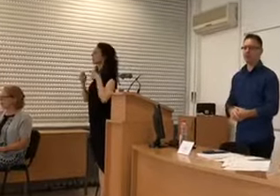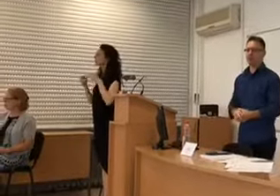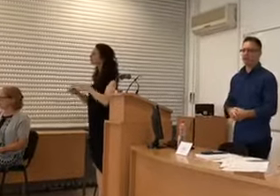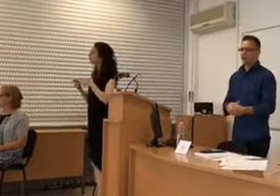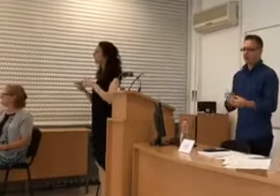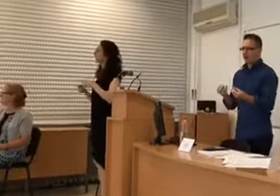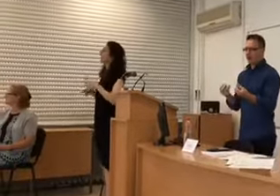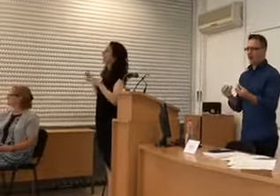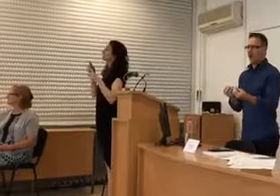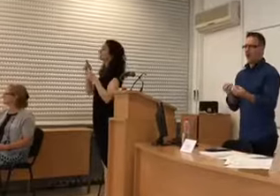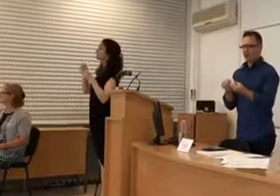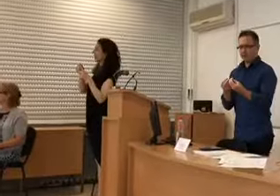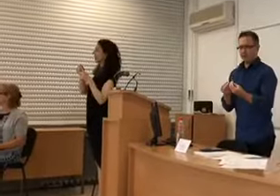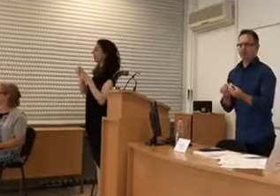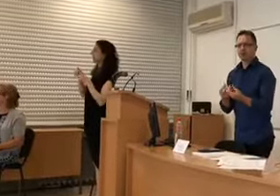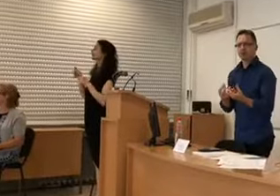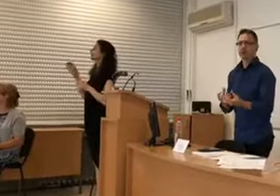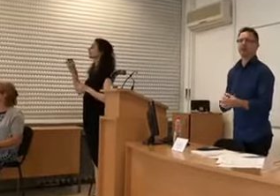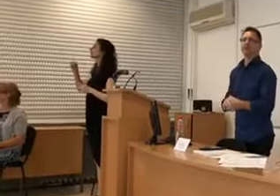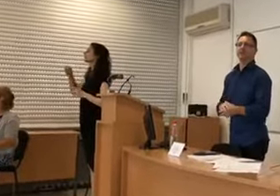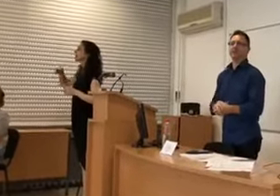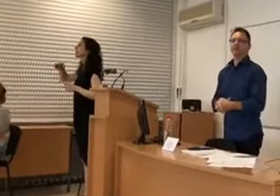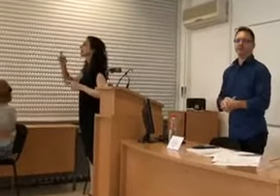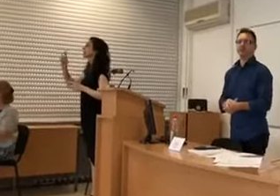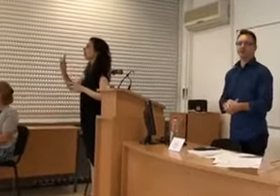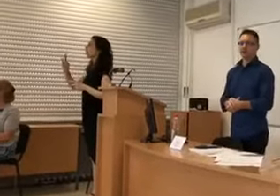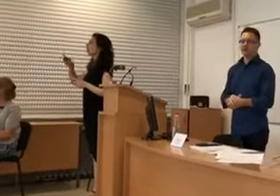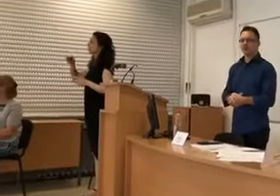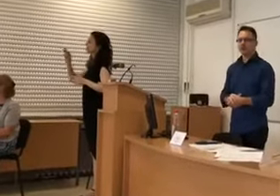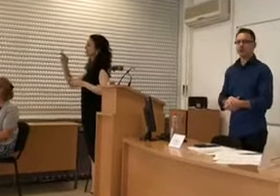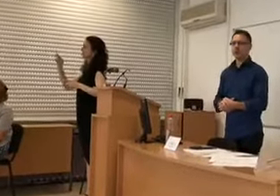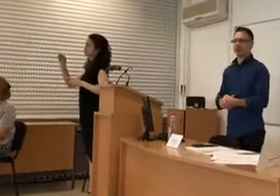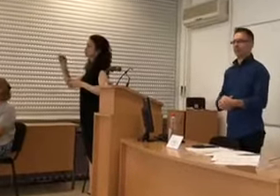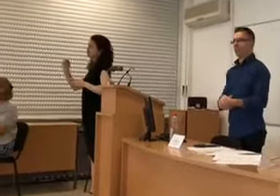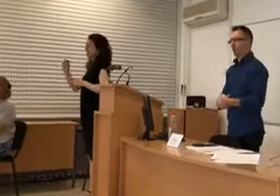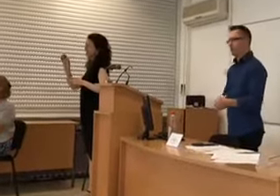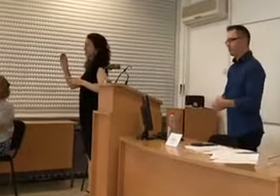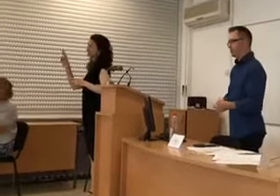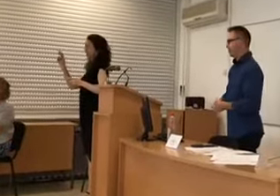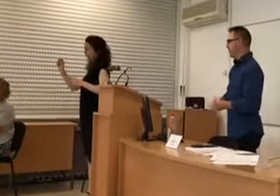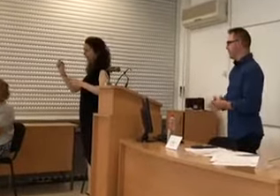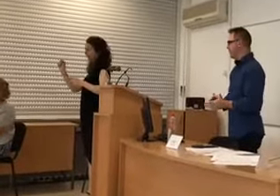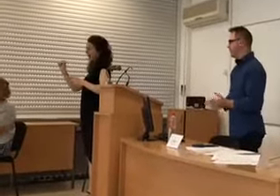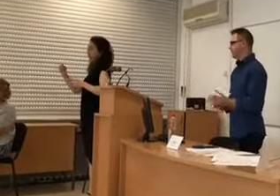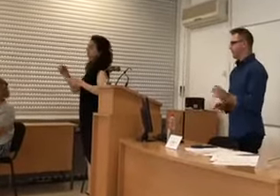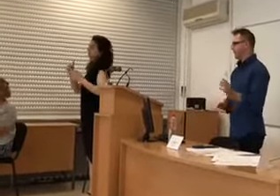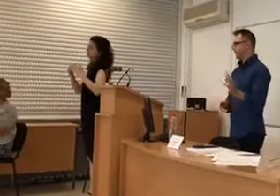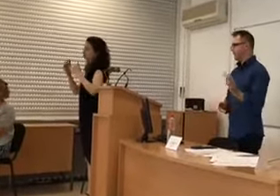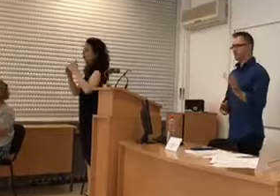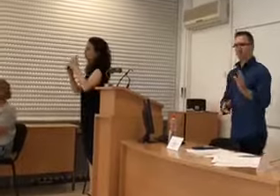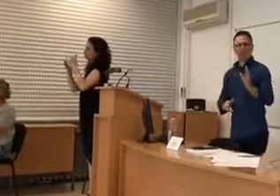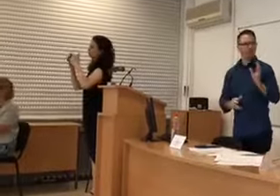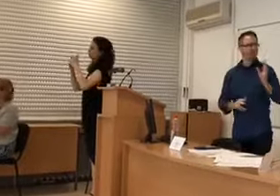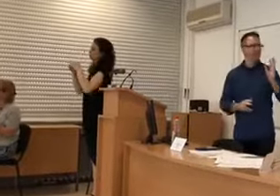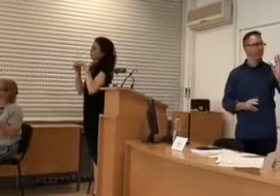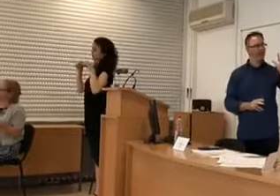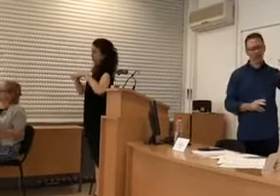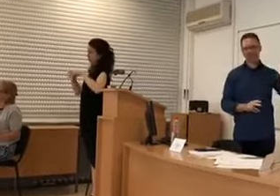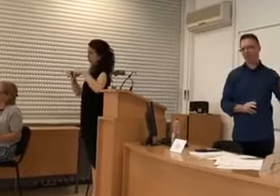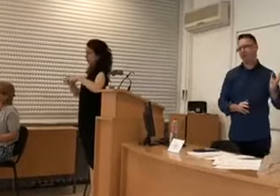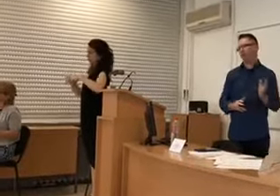study, how the structure of culture is changed. Here, I just want